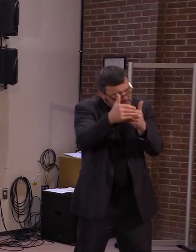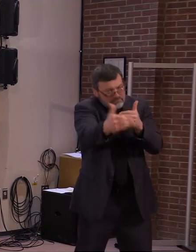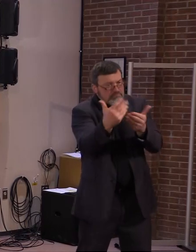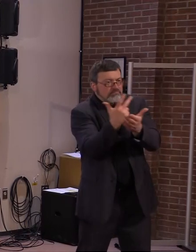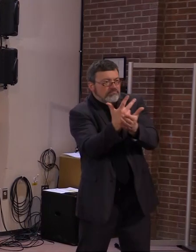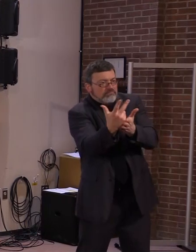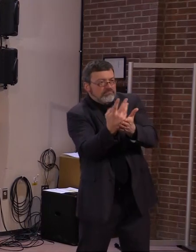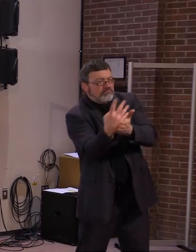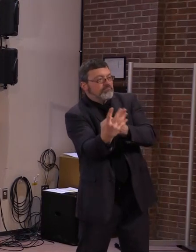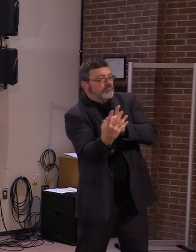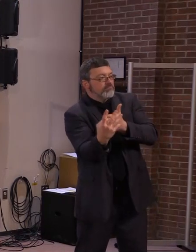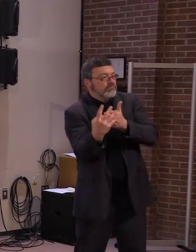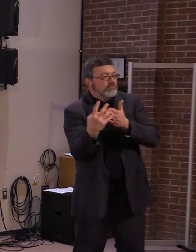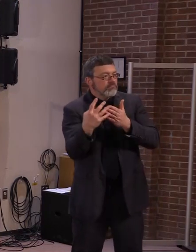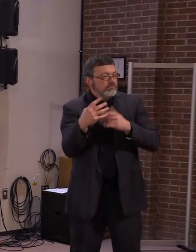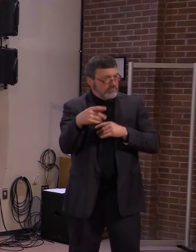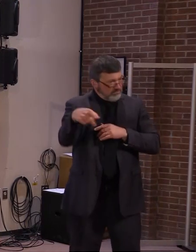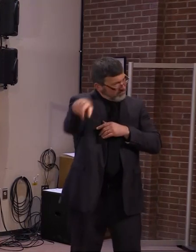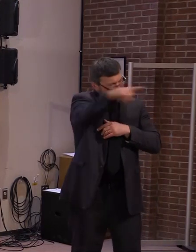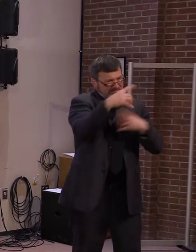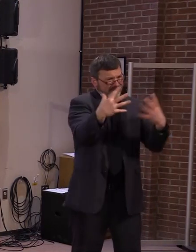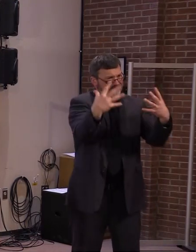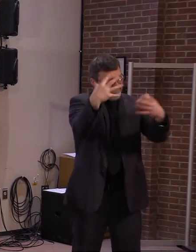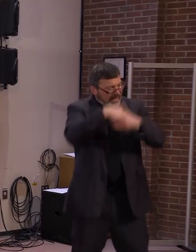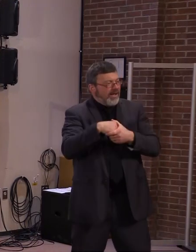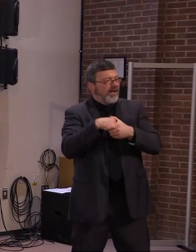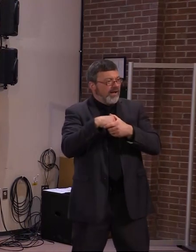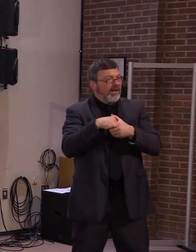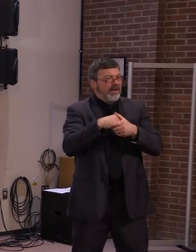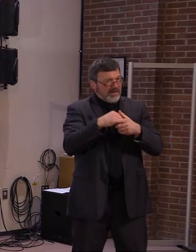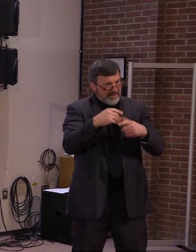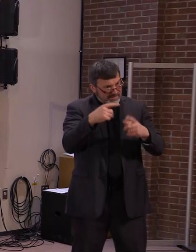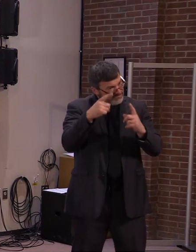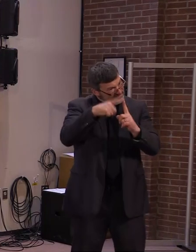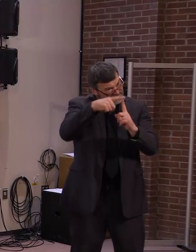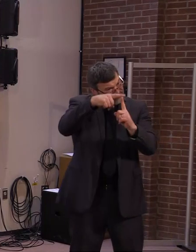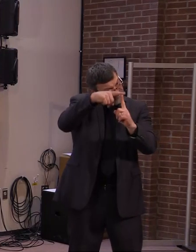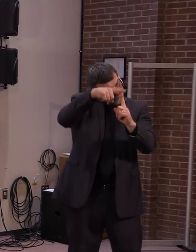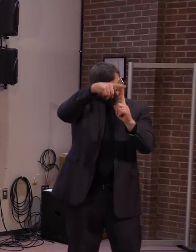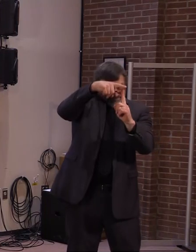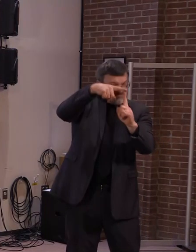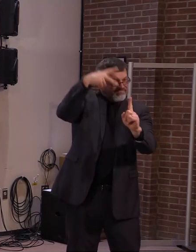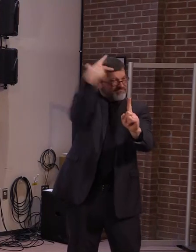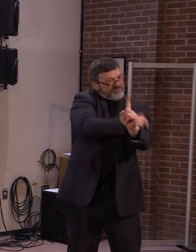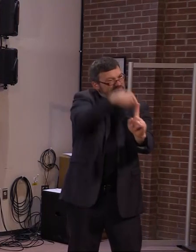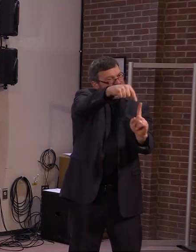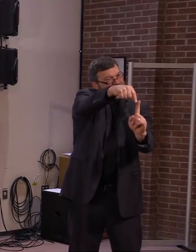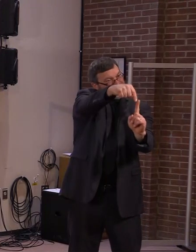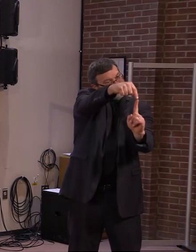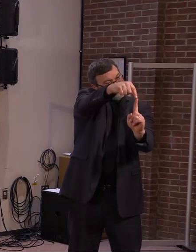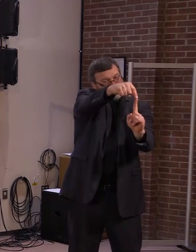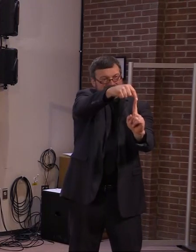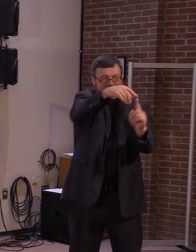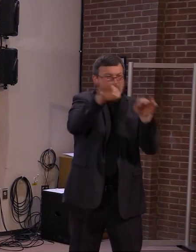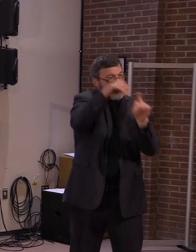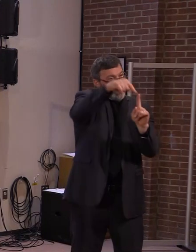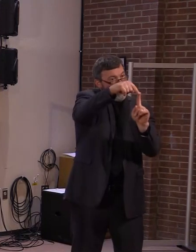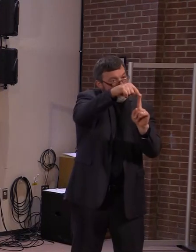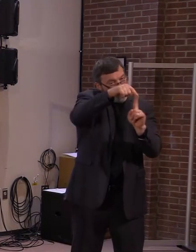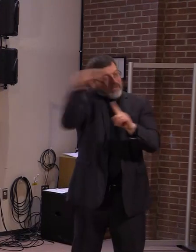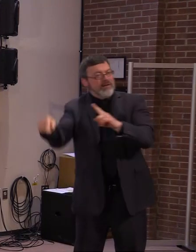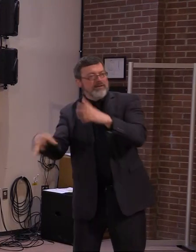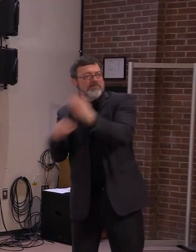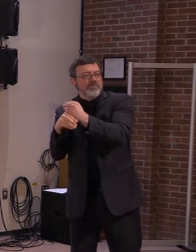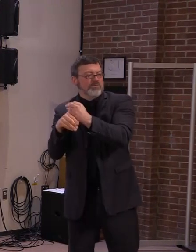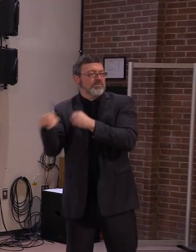play a part in that by getting vaccinated and getting boosted. Looking at the fatality numbers for Vermont, we had 38